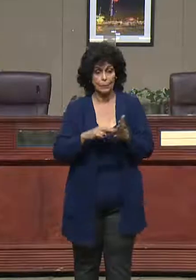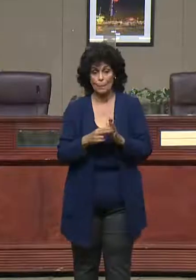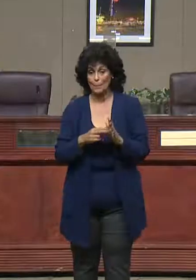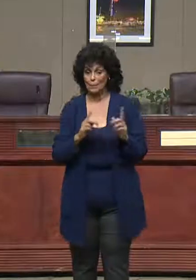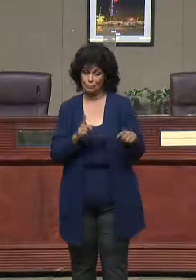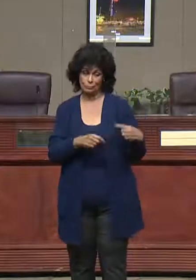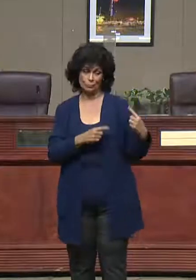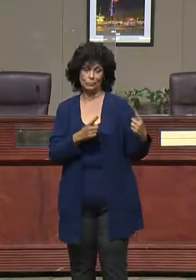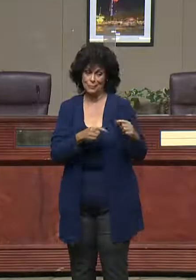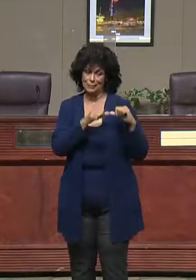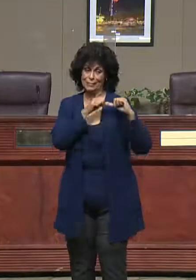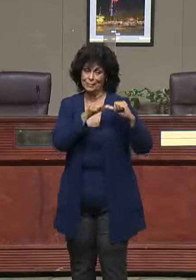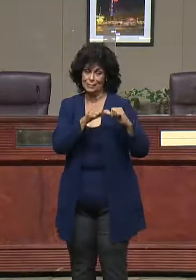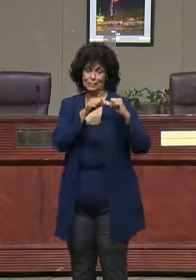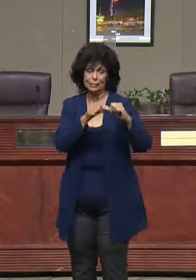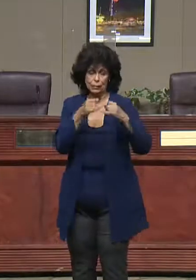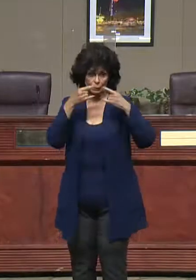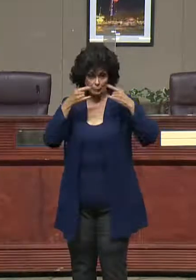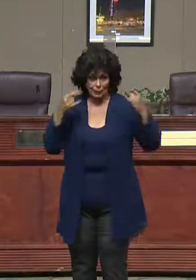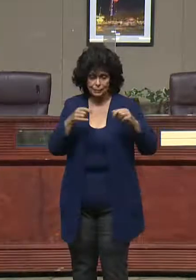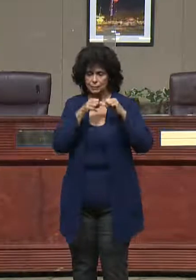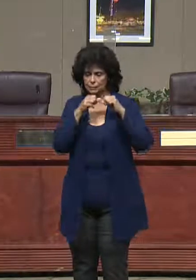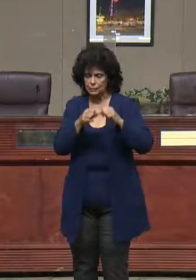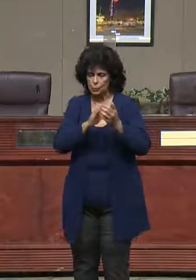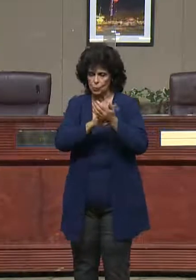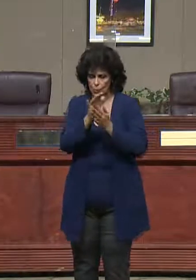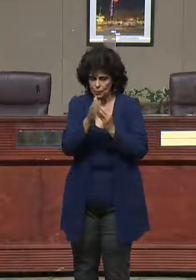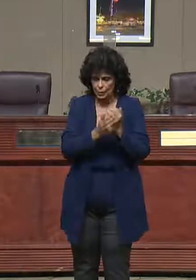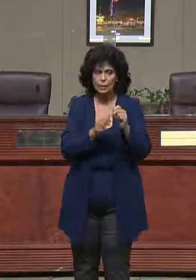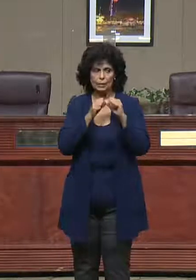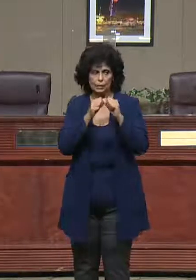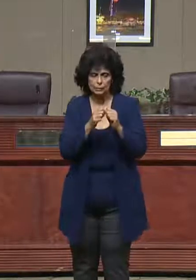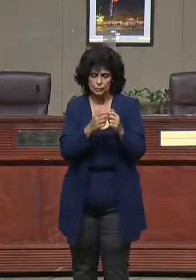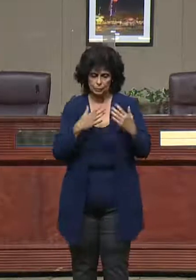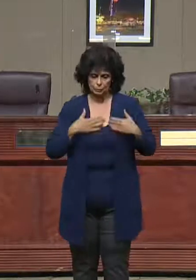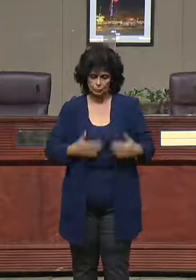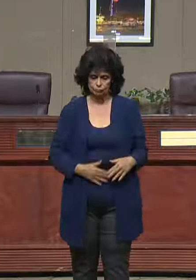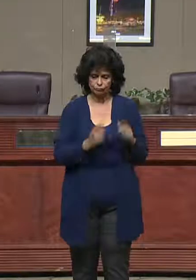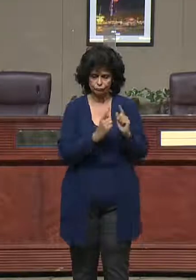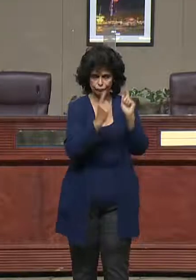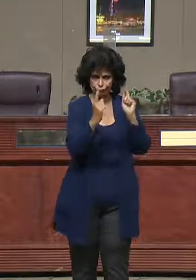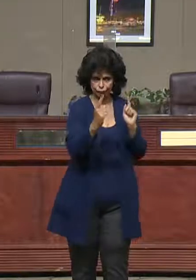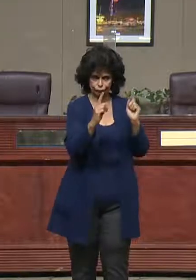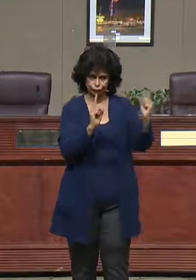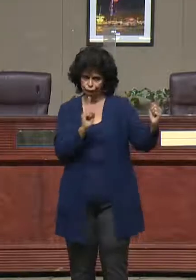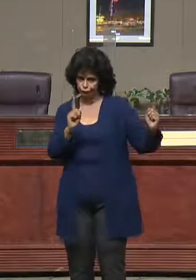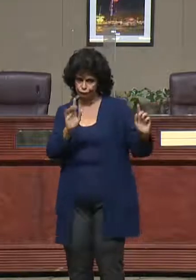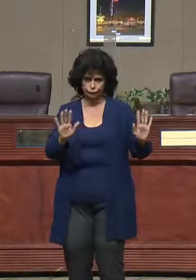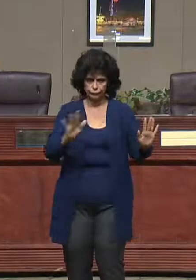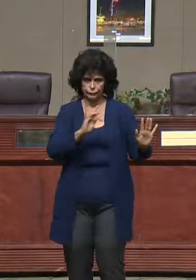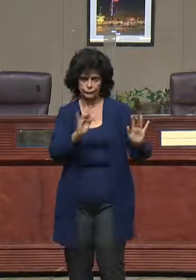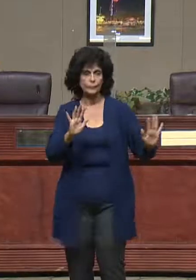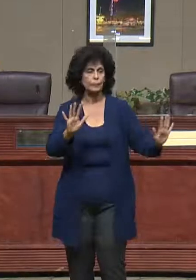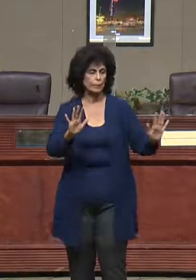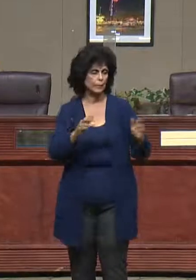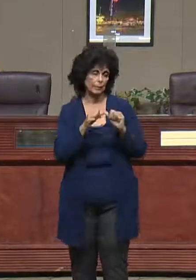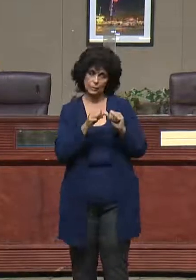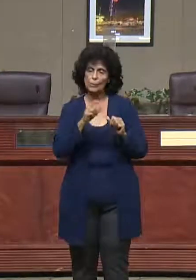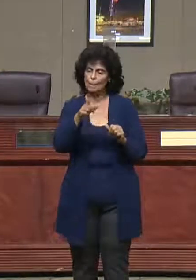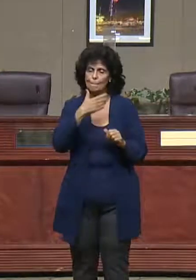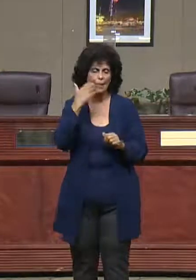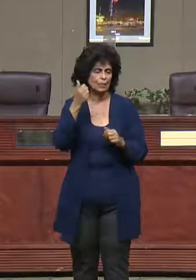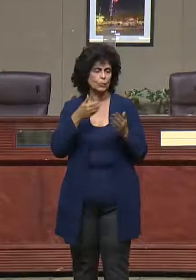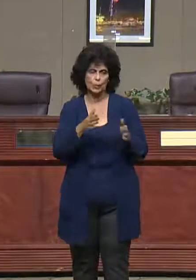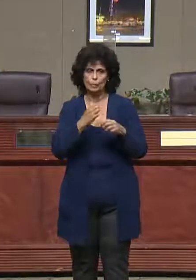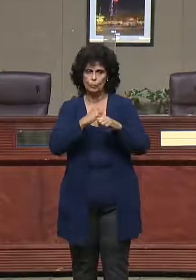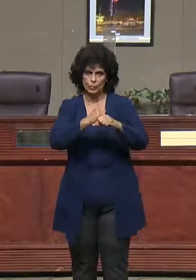wash our distance, and we continue to wash our hands. That's the safest way to protect. Dr. Pino, this next one is from Ryan